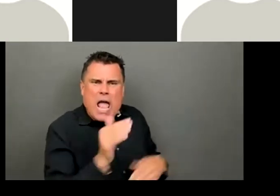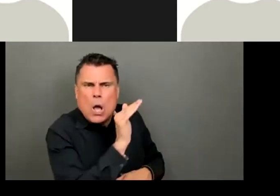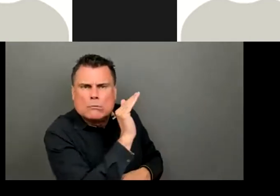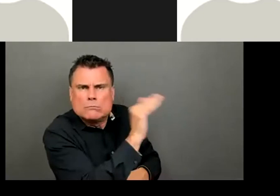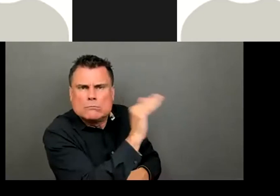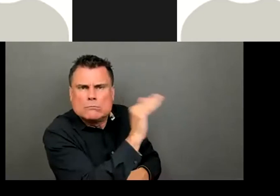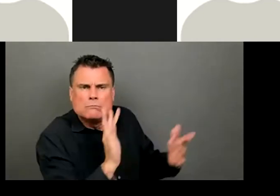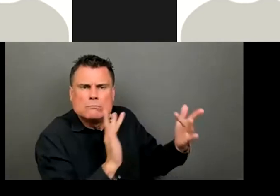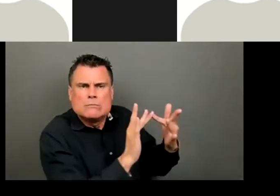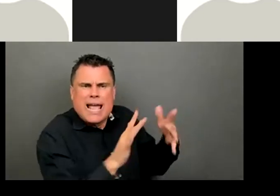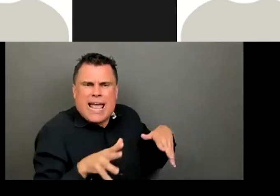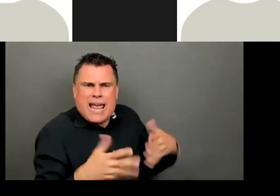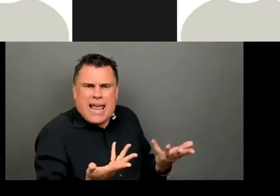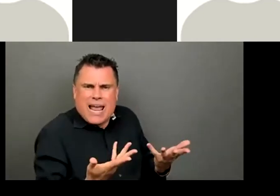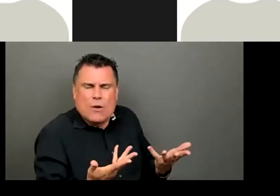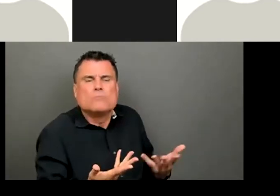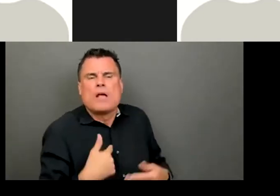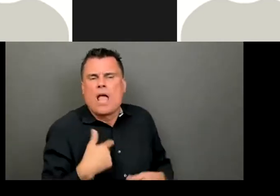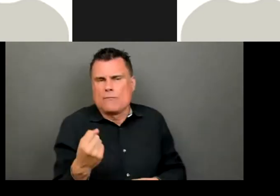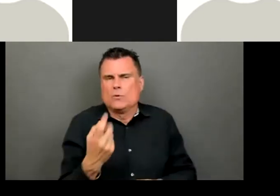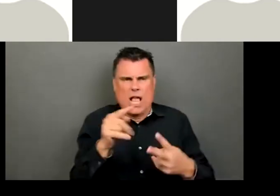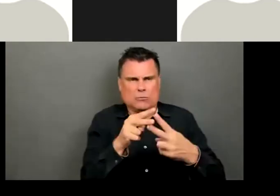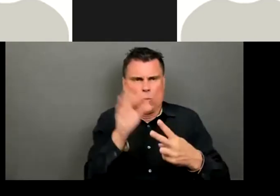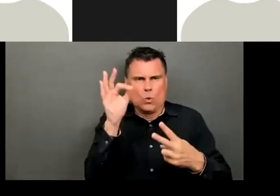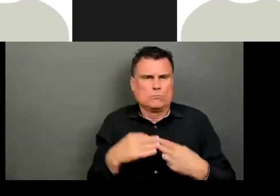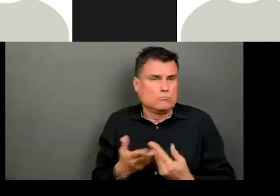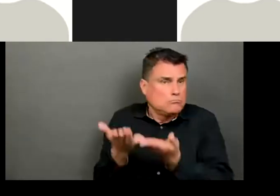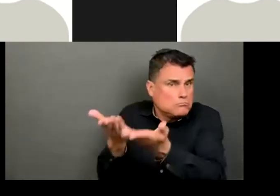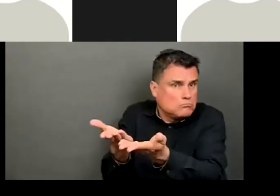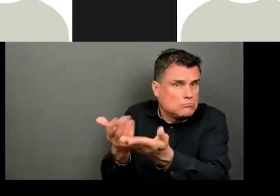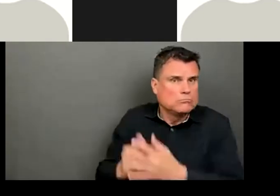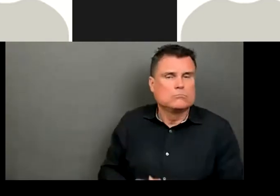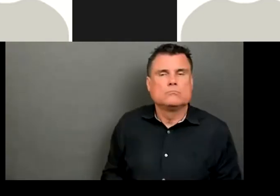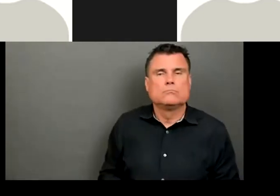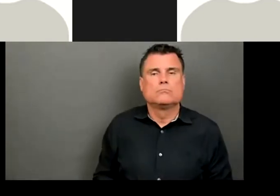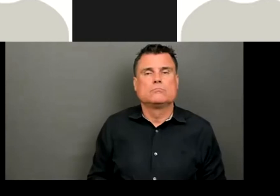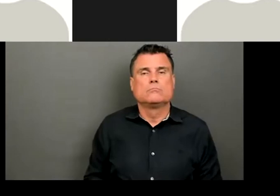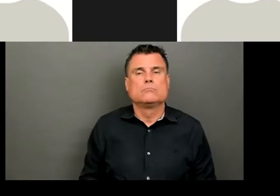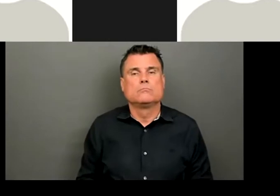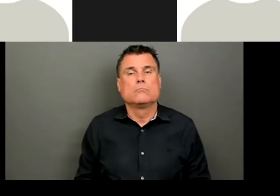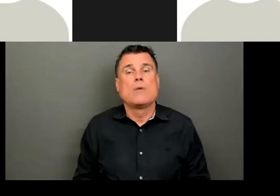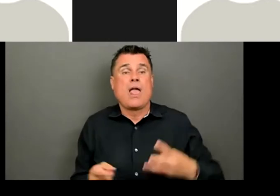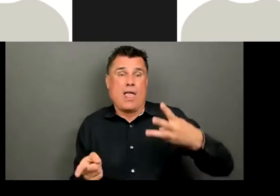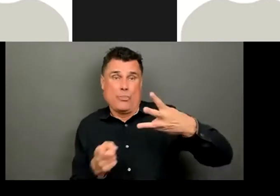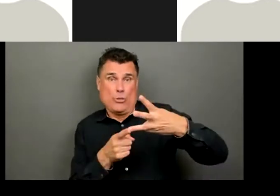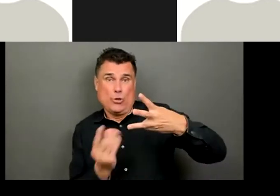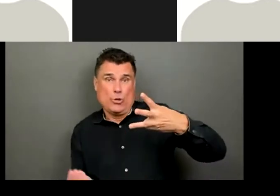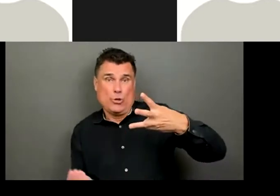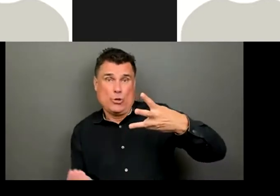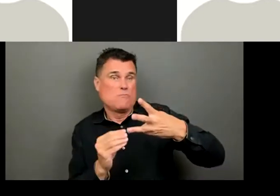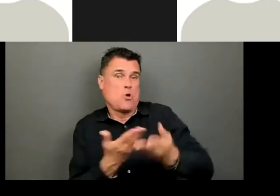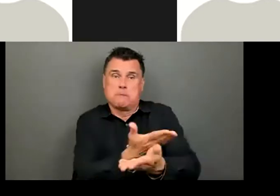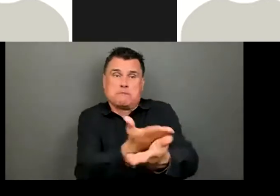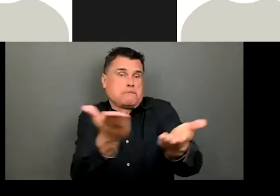to you. And the last question, the third question that can be addressed by any of the panel members is